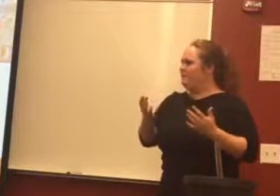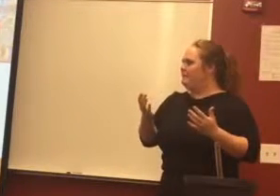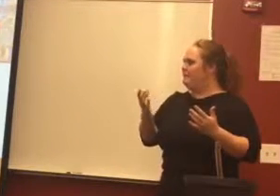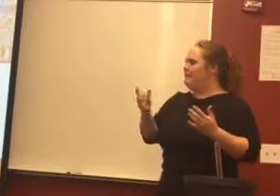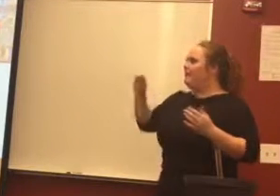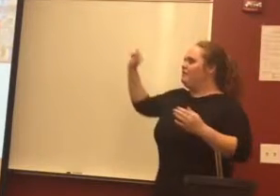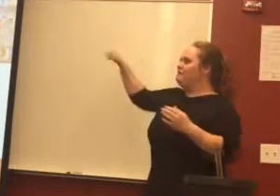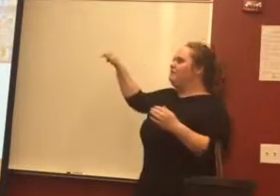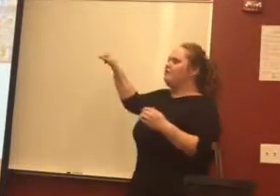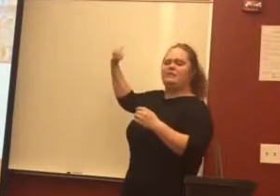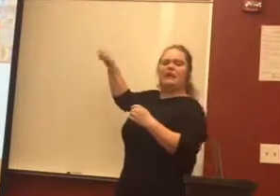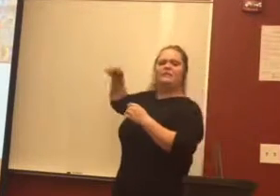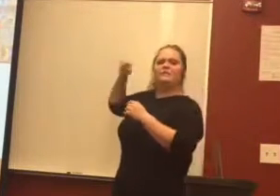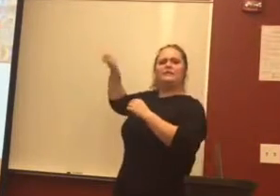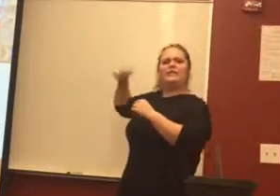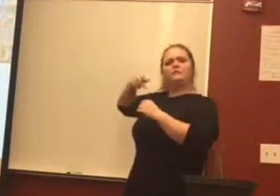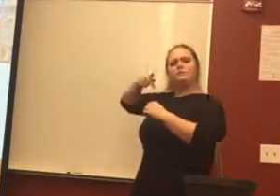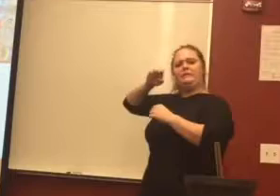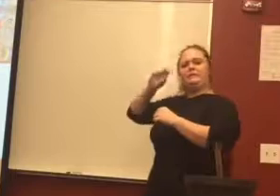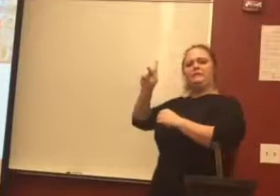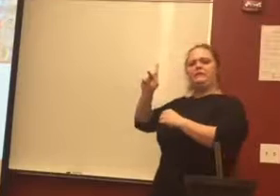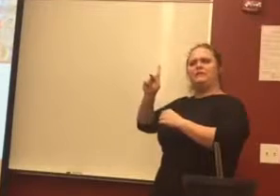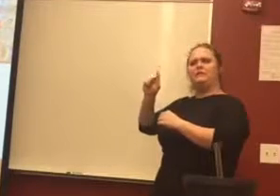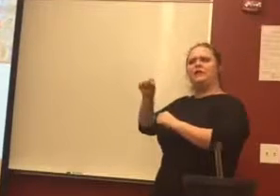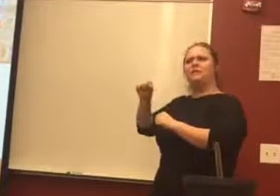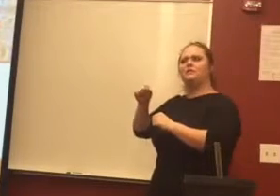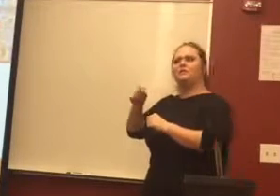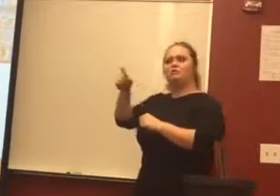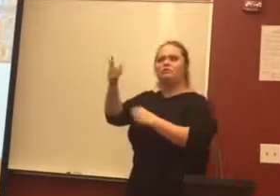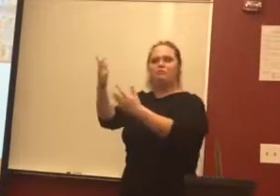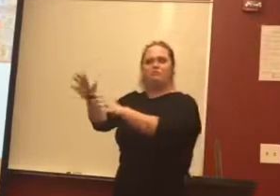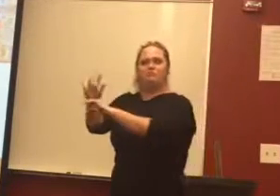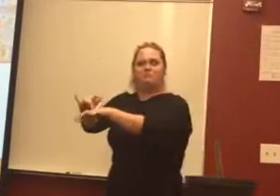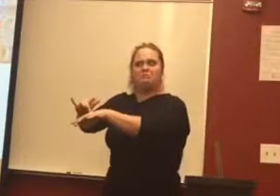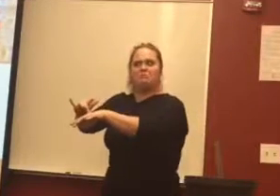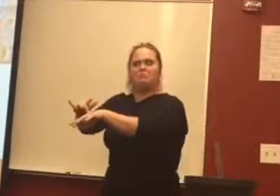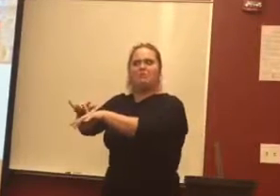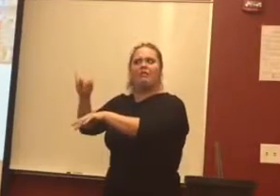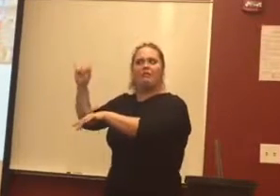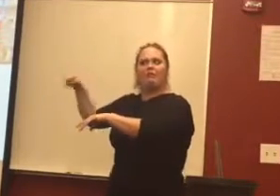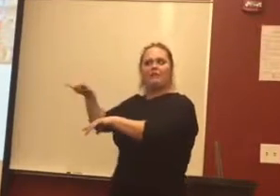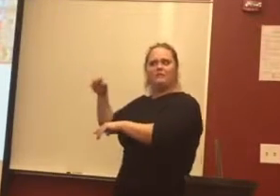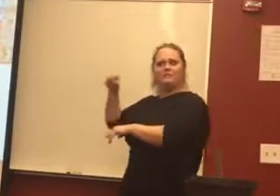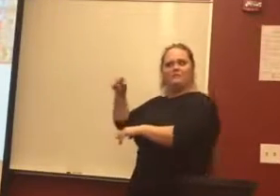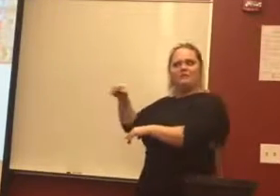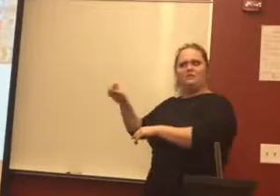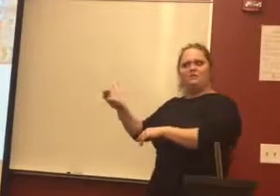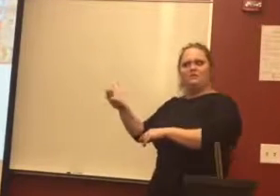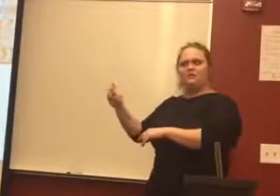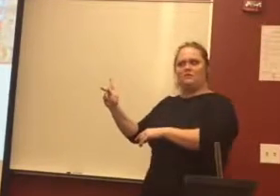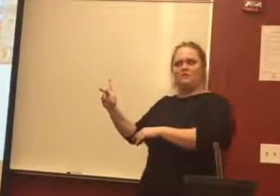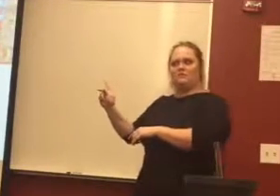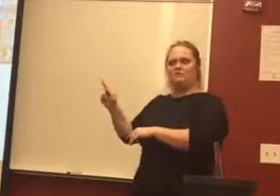Yeah, that's the Peak, right? Did you go there? This is the Peak, right? This is my presentation.